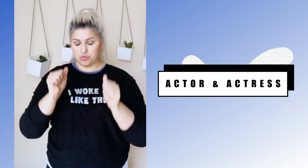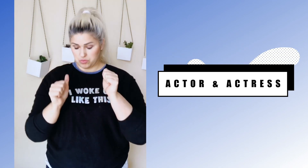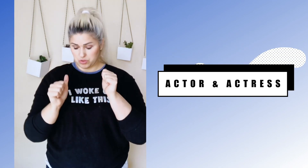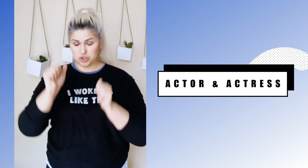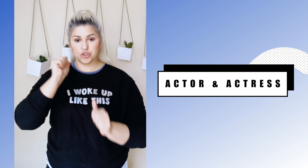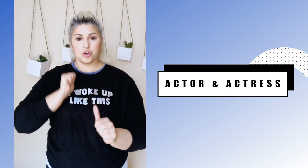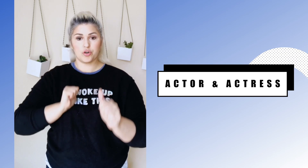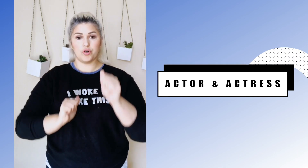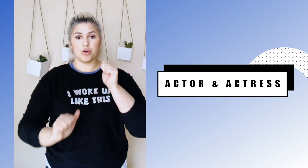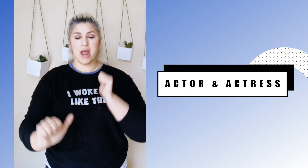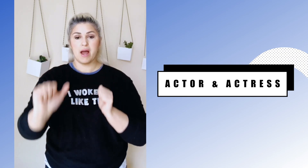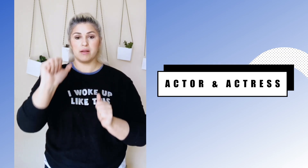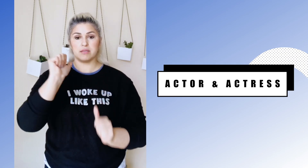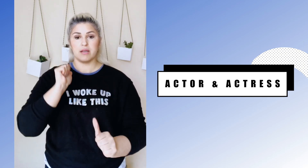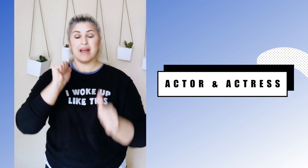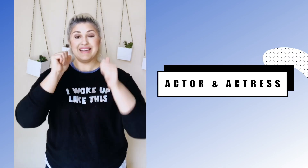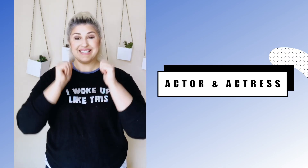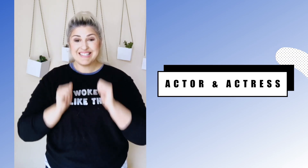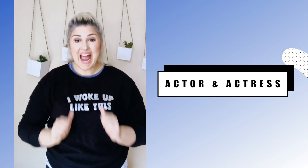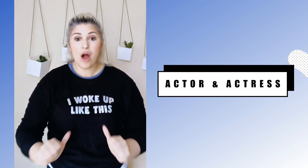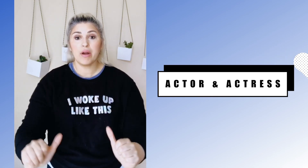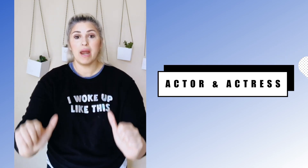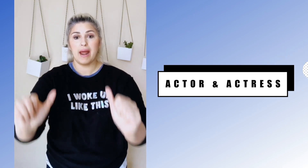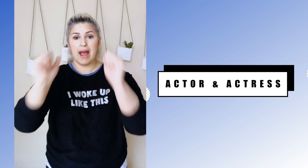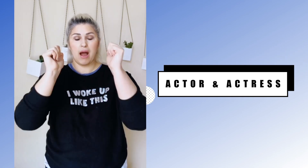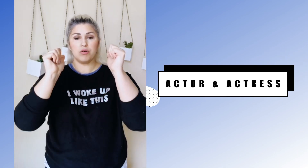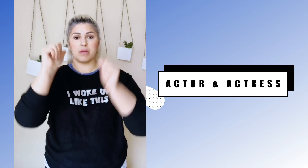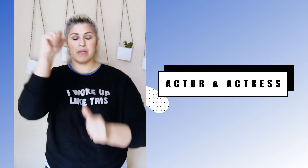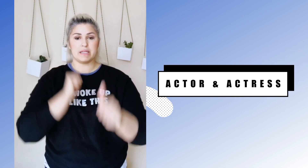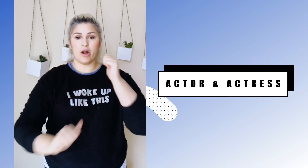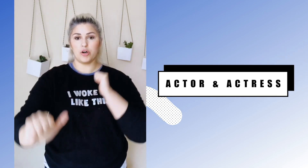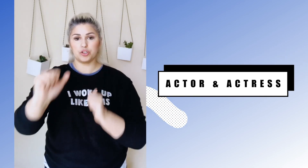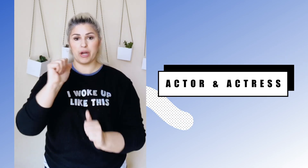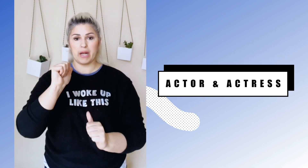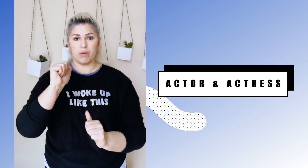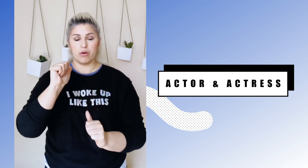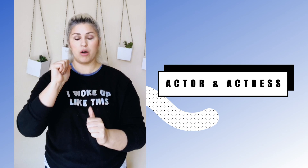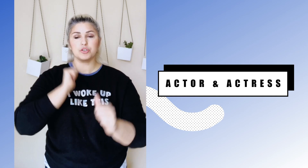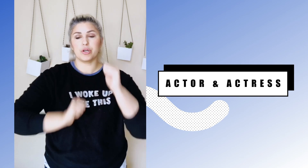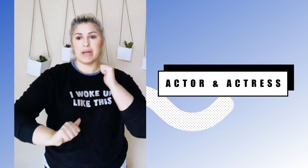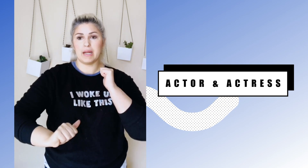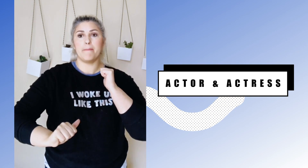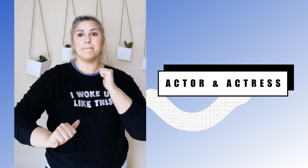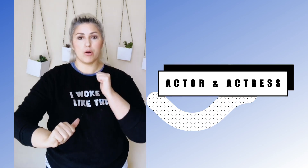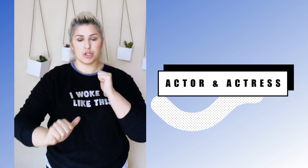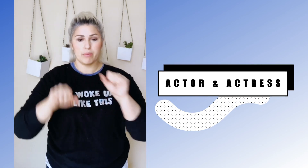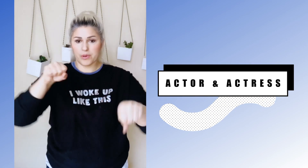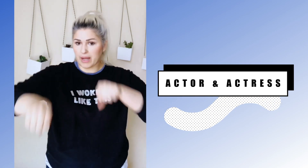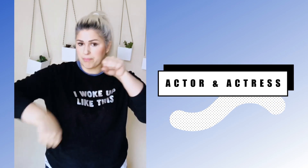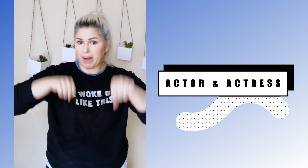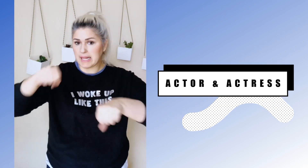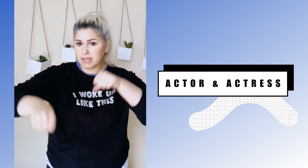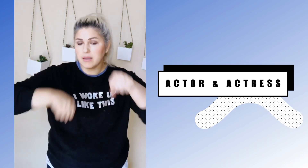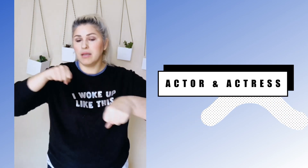going to circle your hands down and out, but it's an alternating motion.